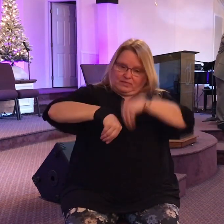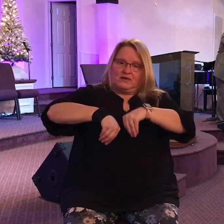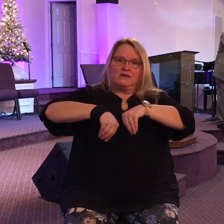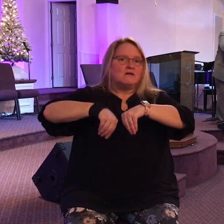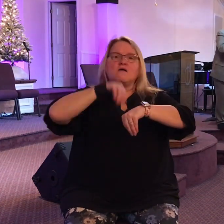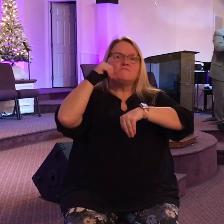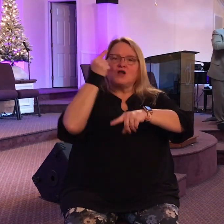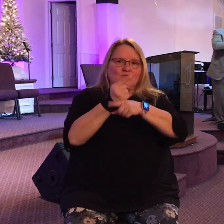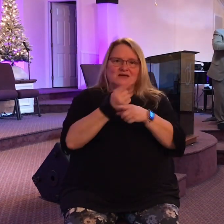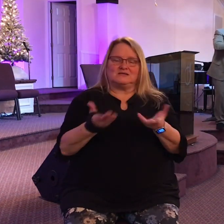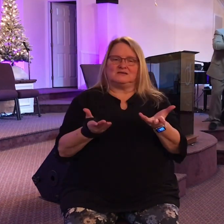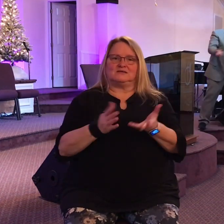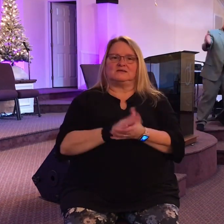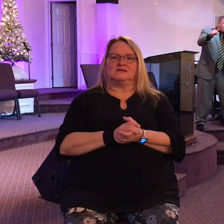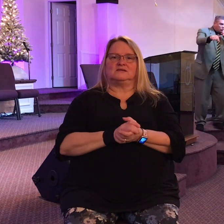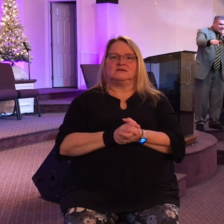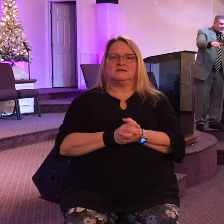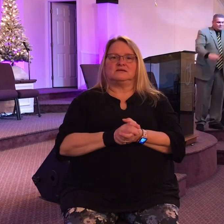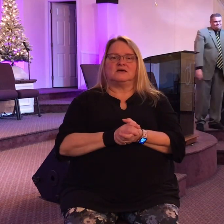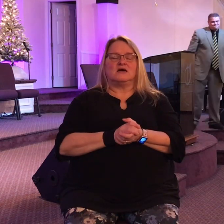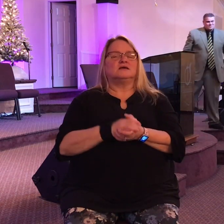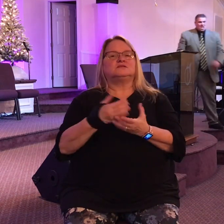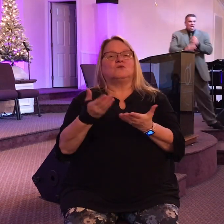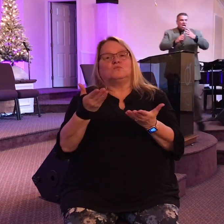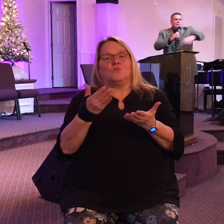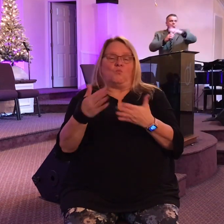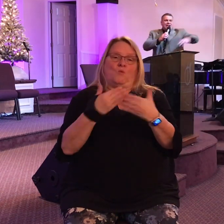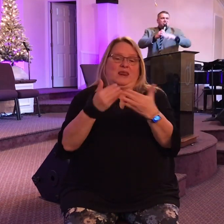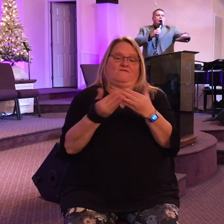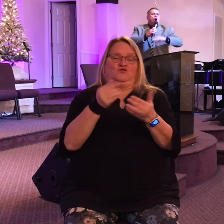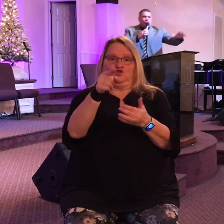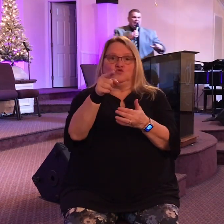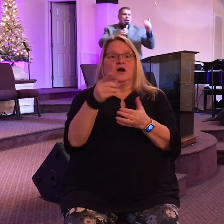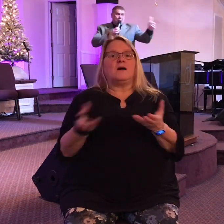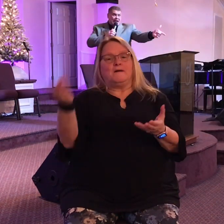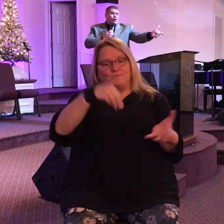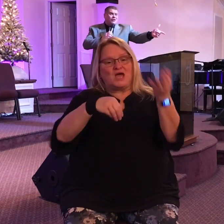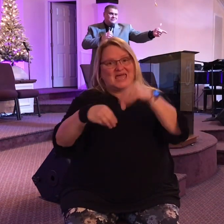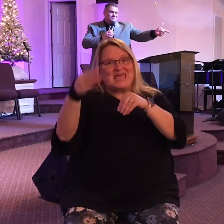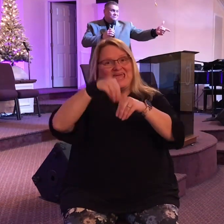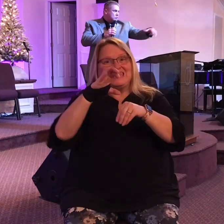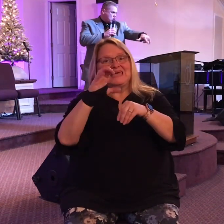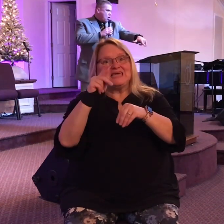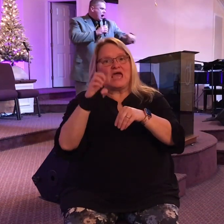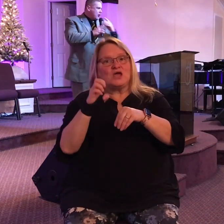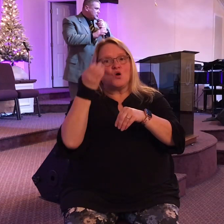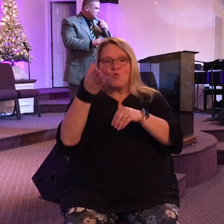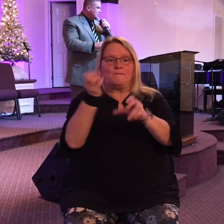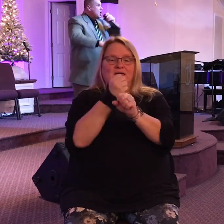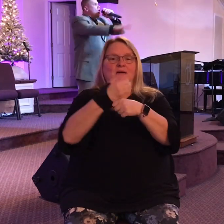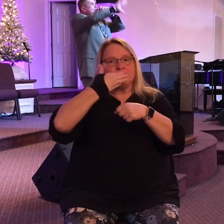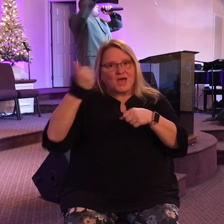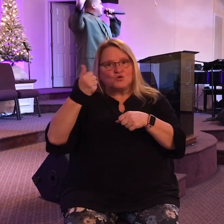right. Ultimately, whatever goes in makes the whole thing better or